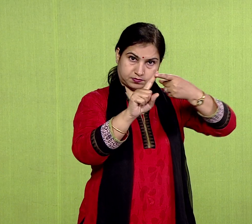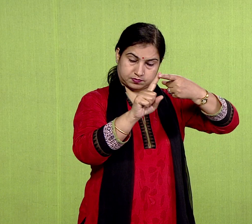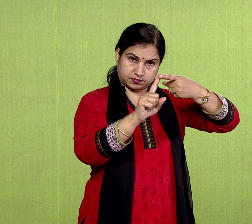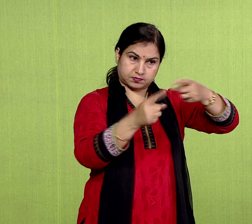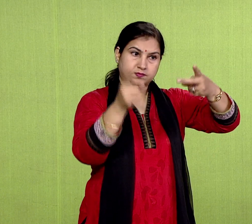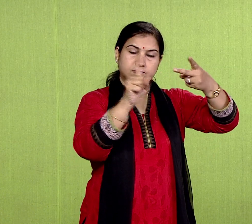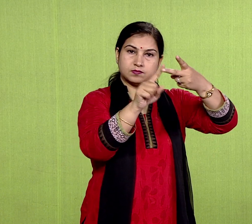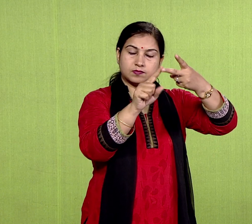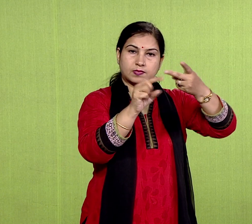Magadha,